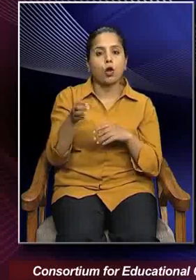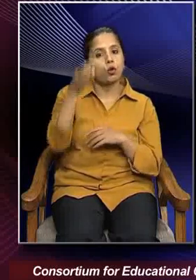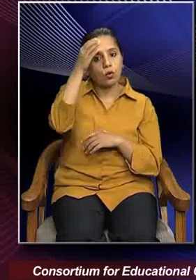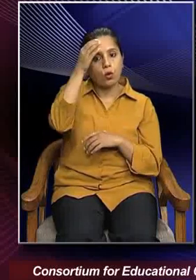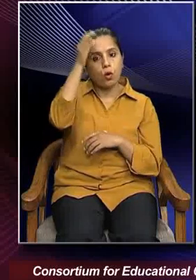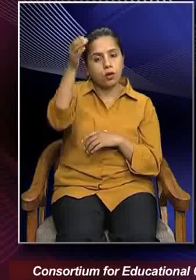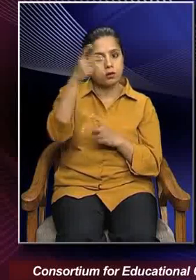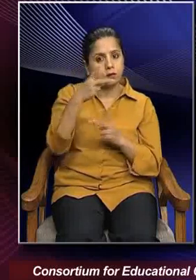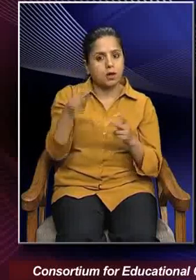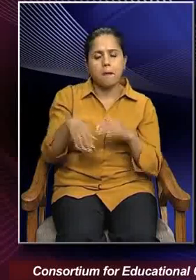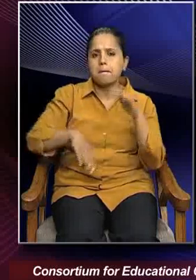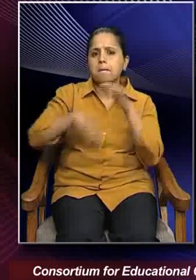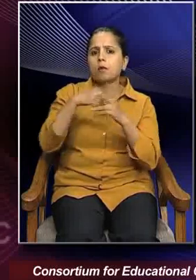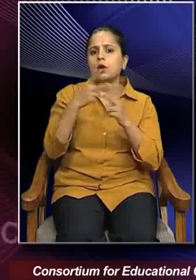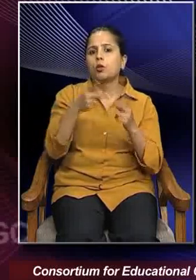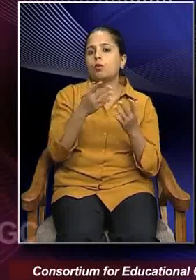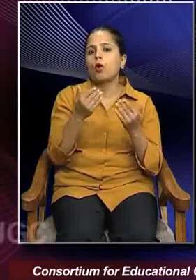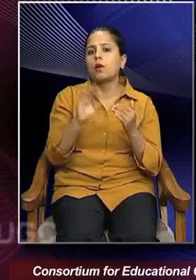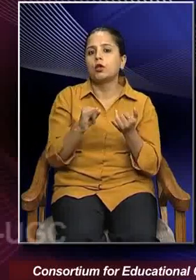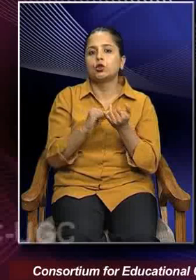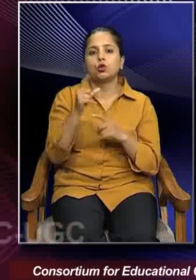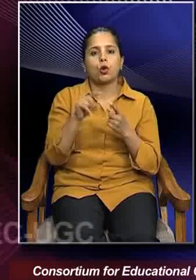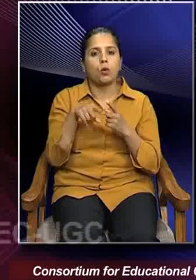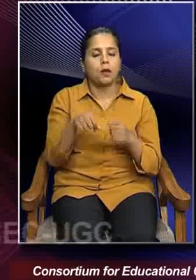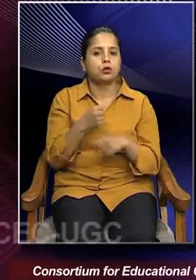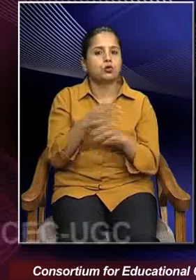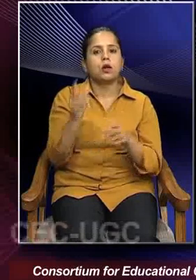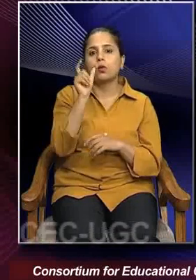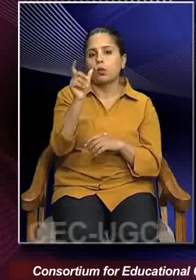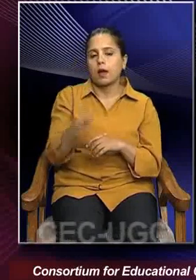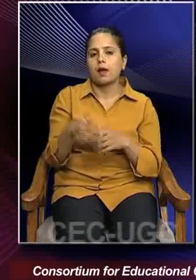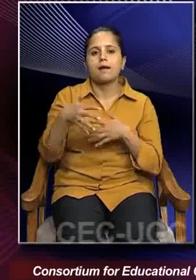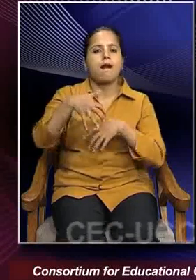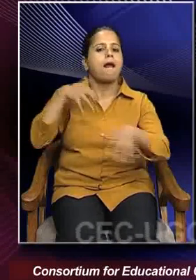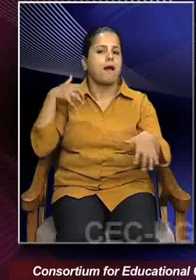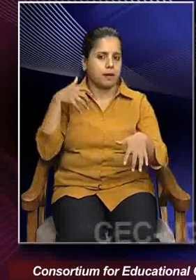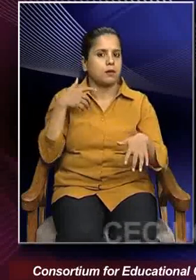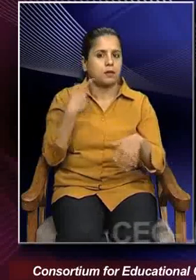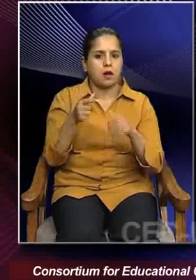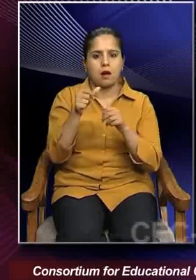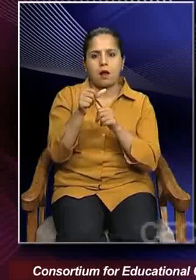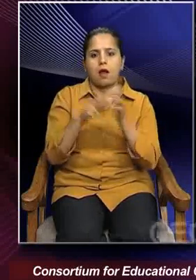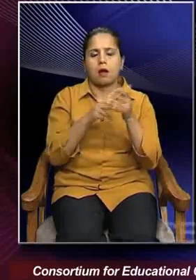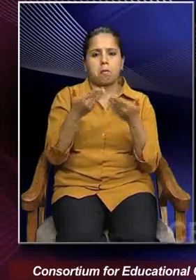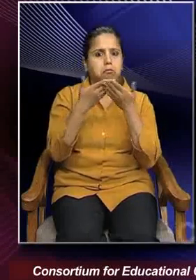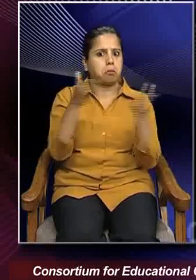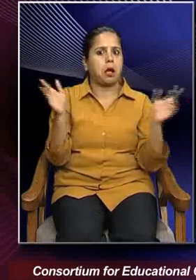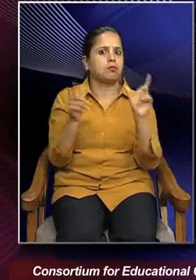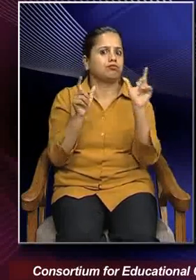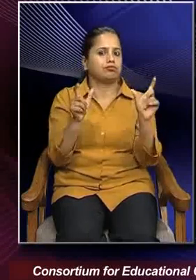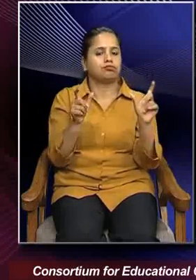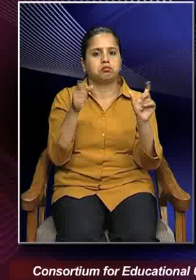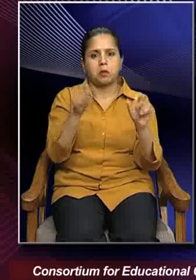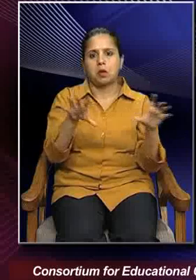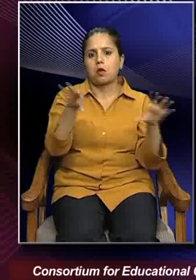have maximal scope, such as the general term like animal. Okay, it's a broad class, it's a